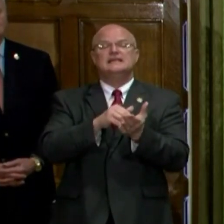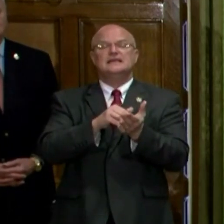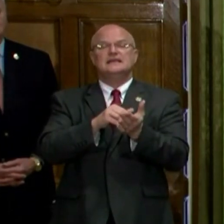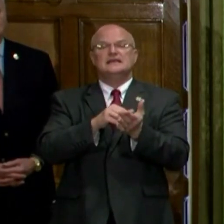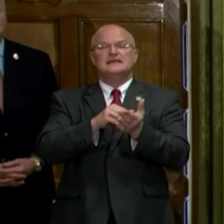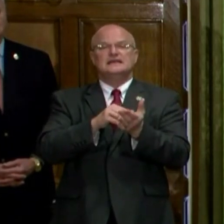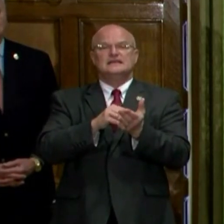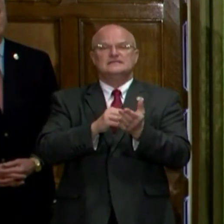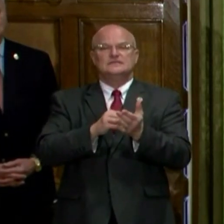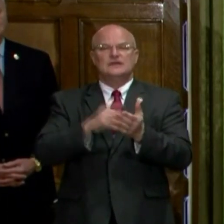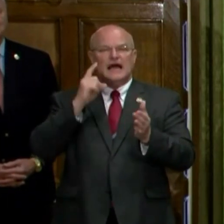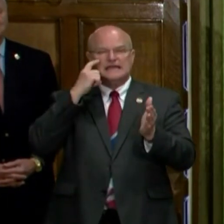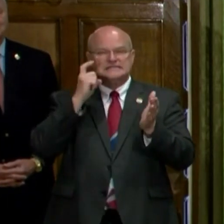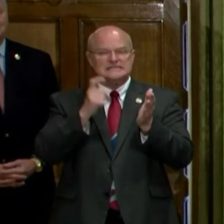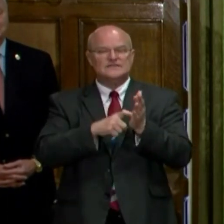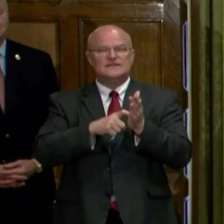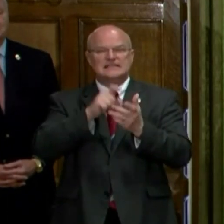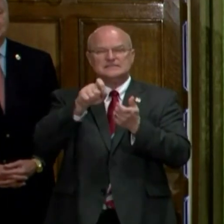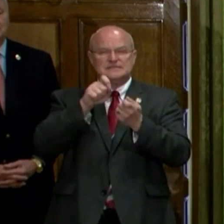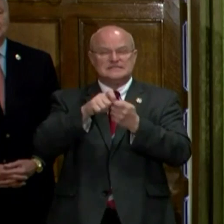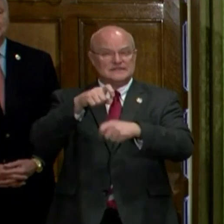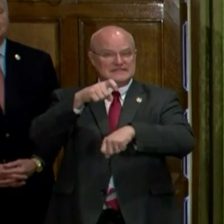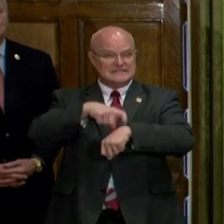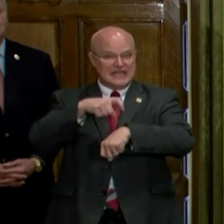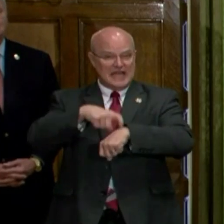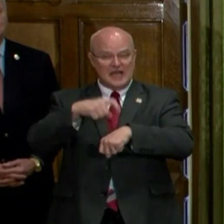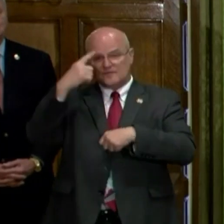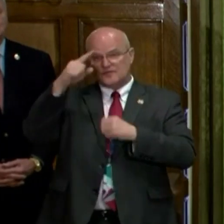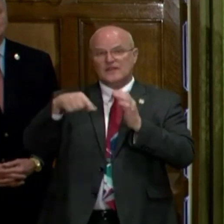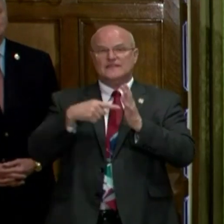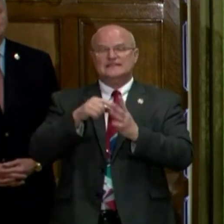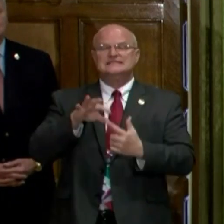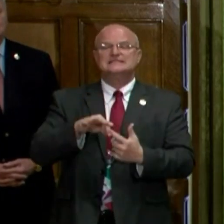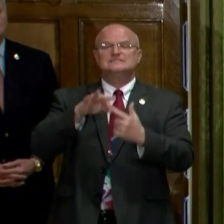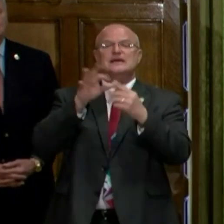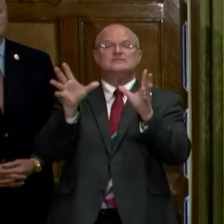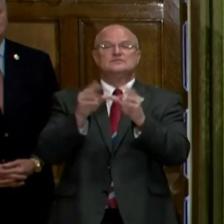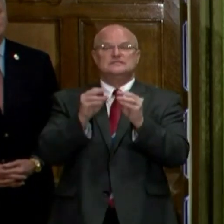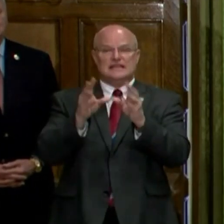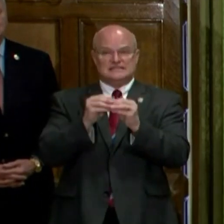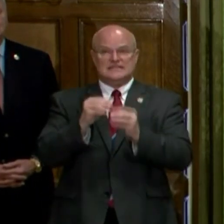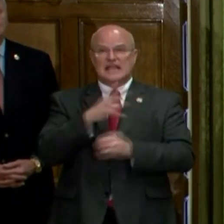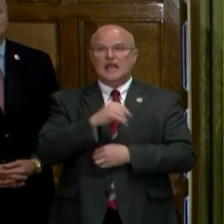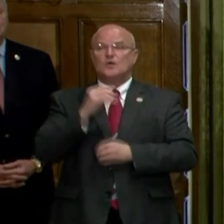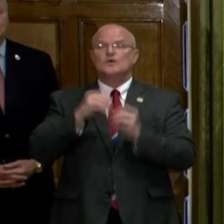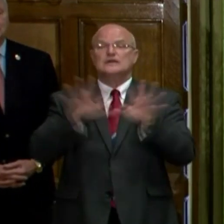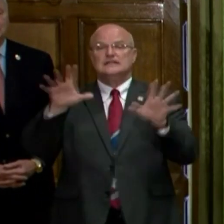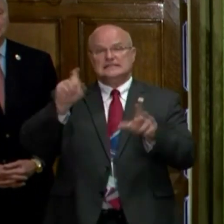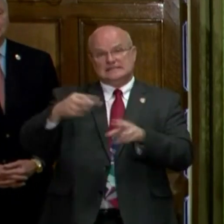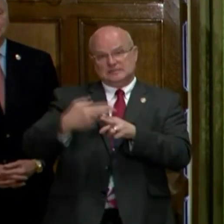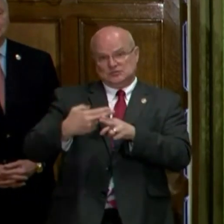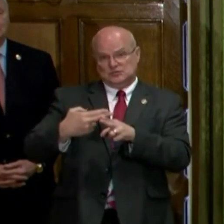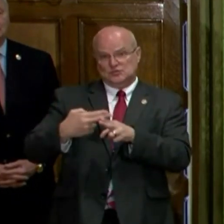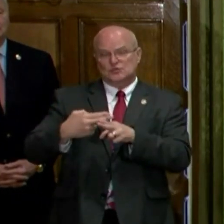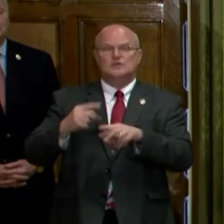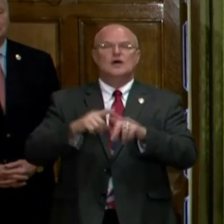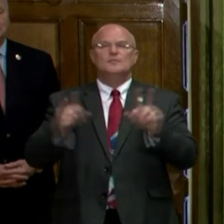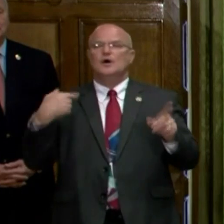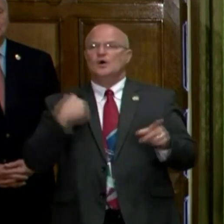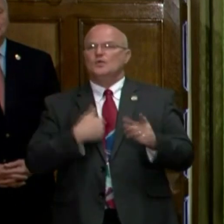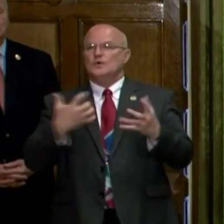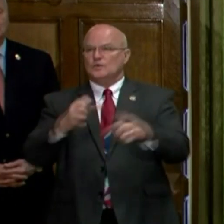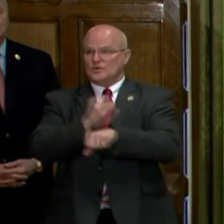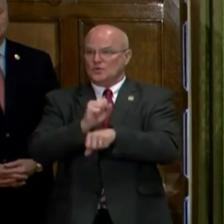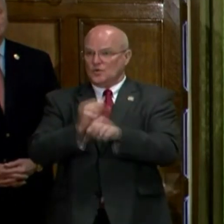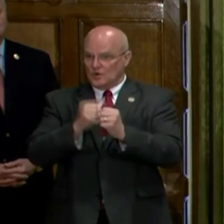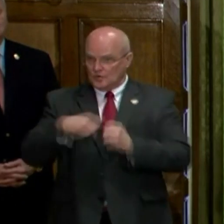to identify the specific time frame for this special session. It will clearly need to be soon, but we want to